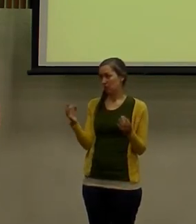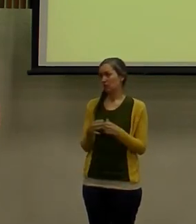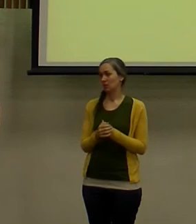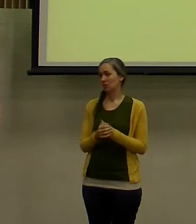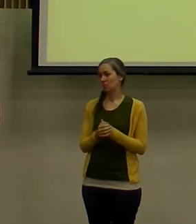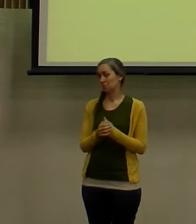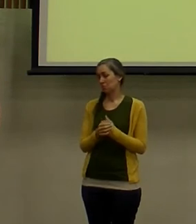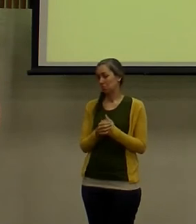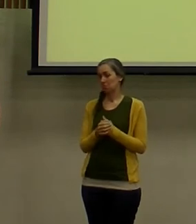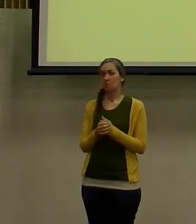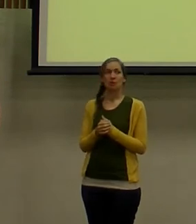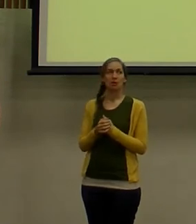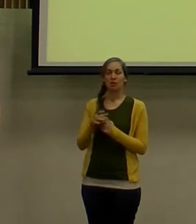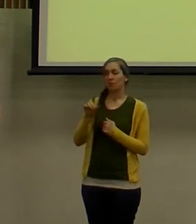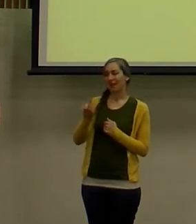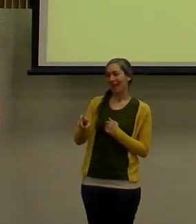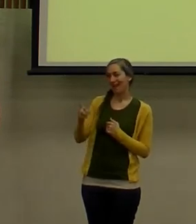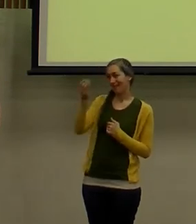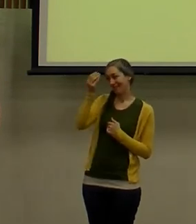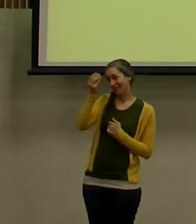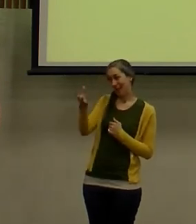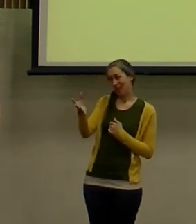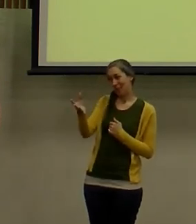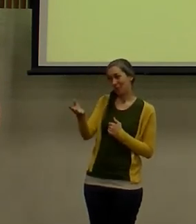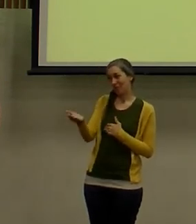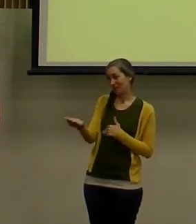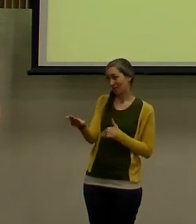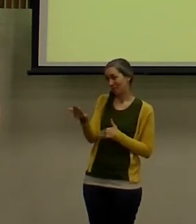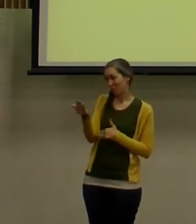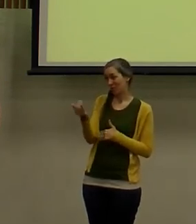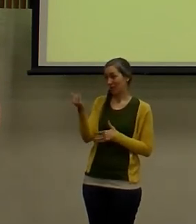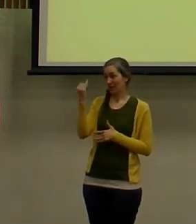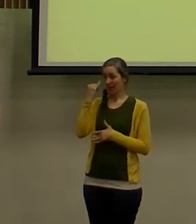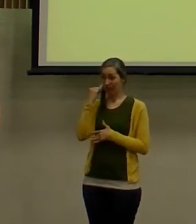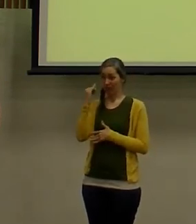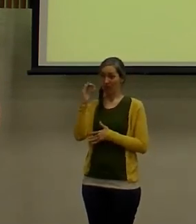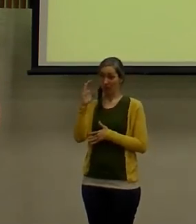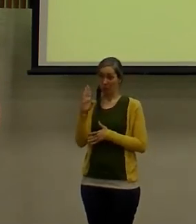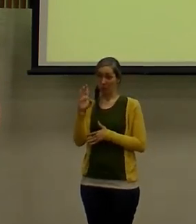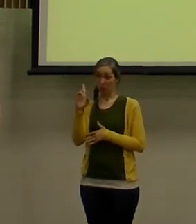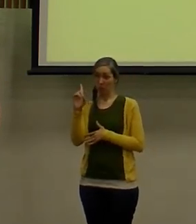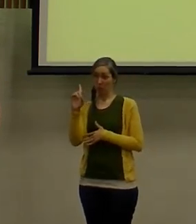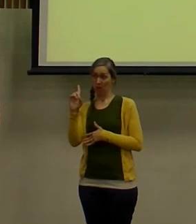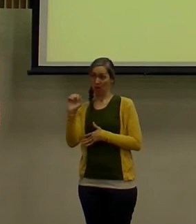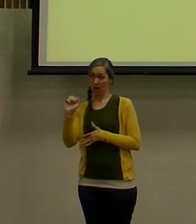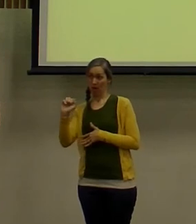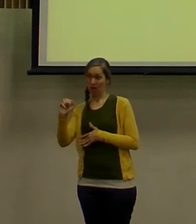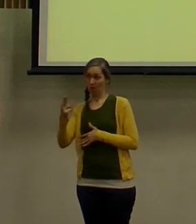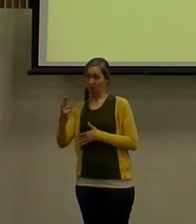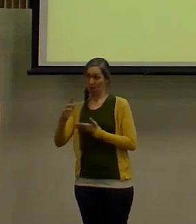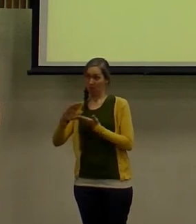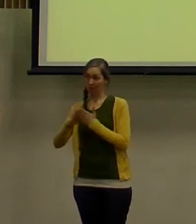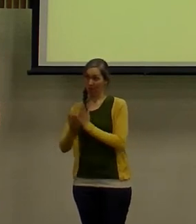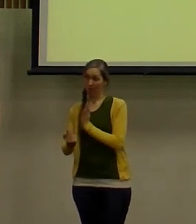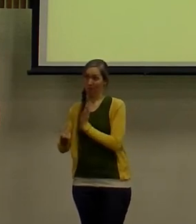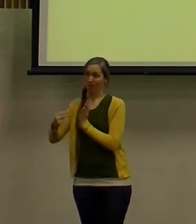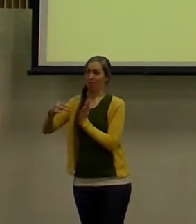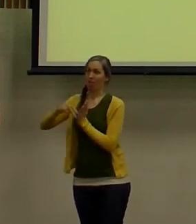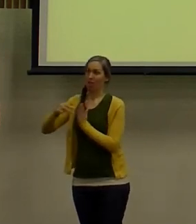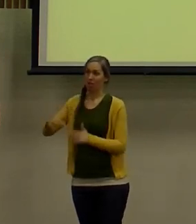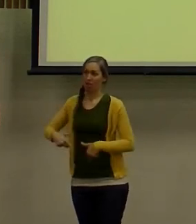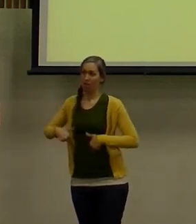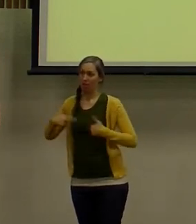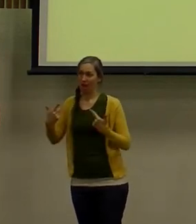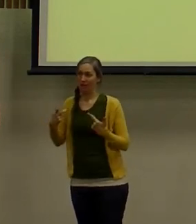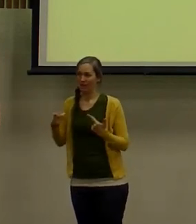But I have to say, I have to tell you this morning, if Buddha came back to life, he will